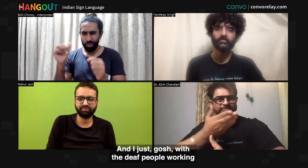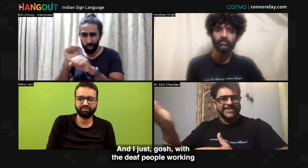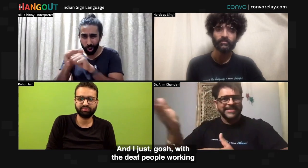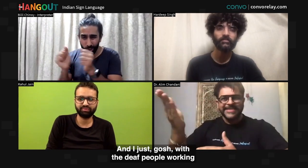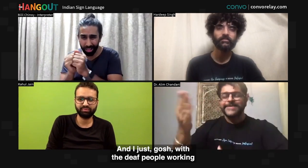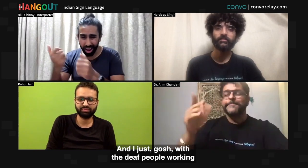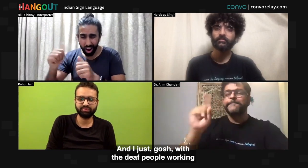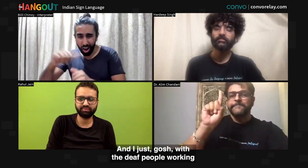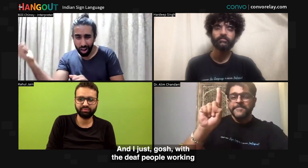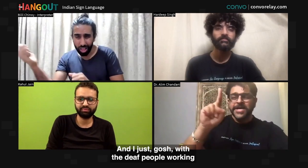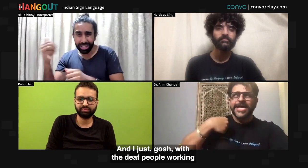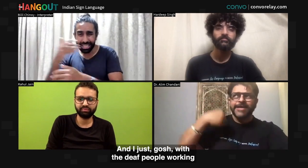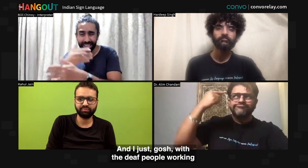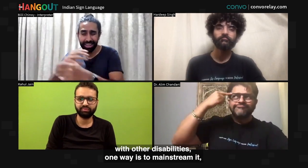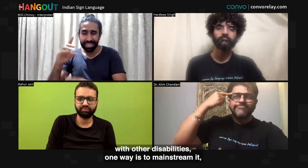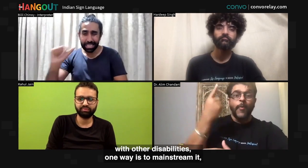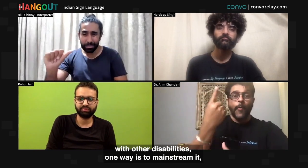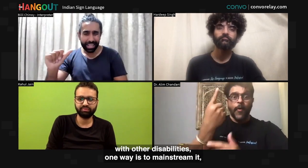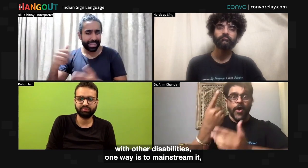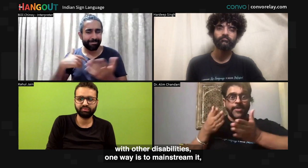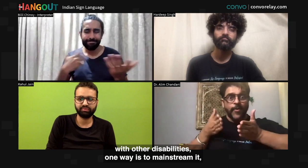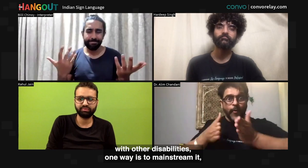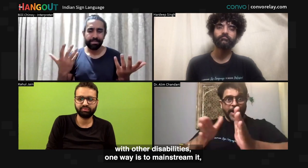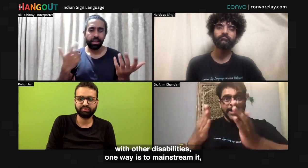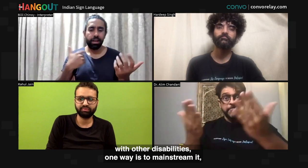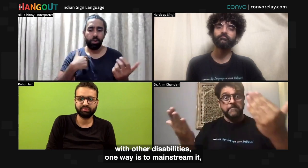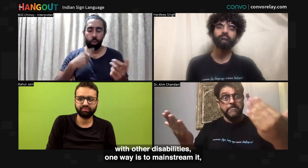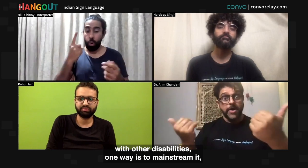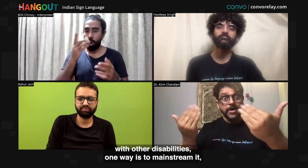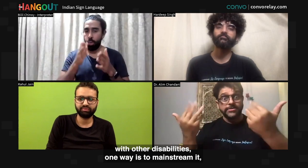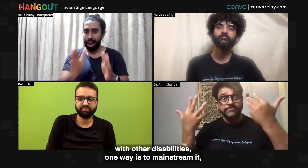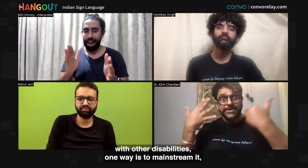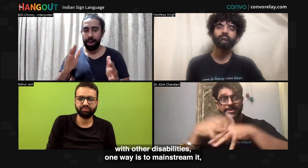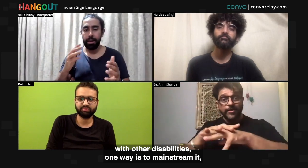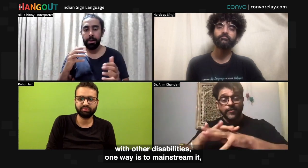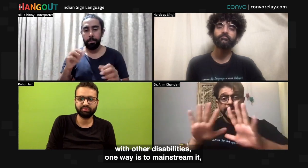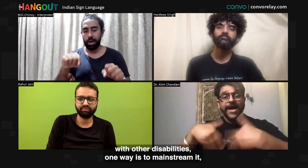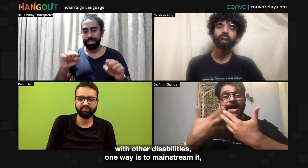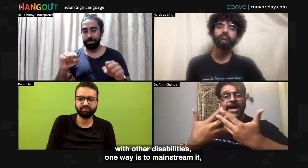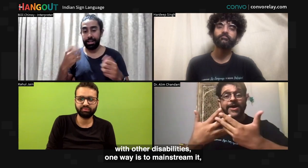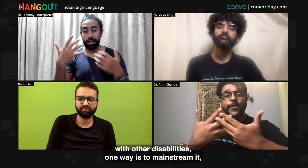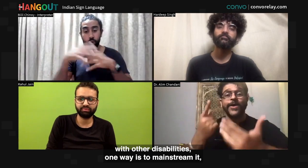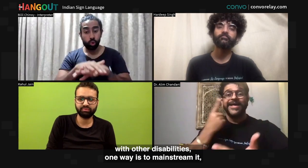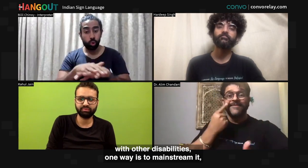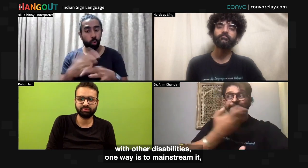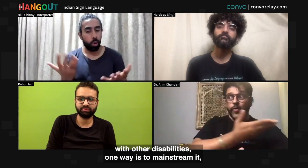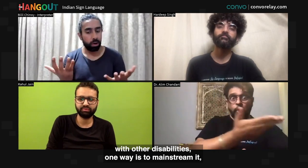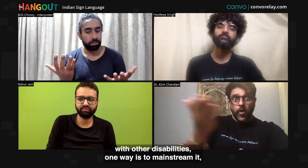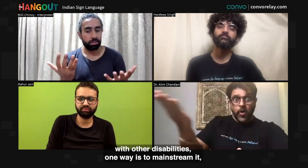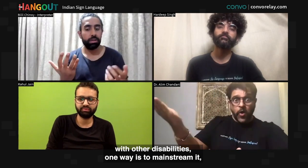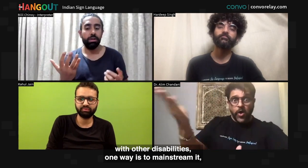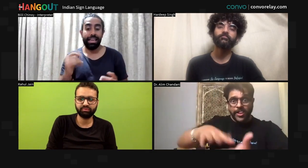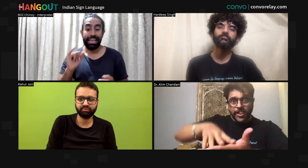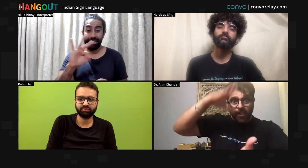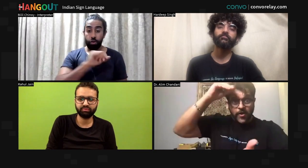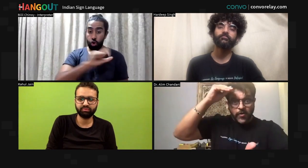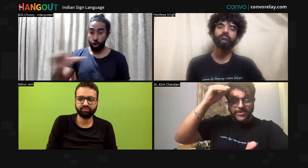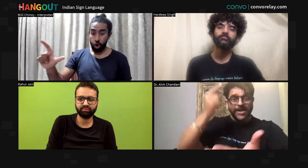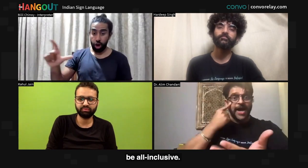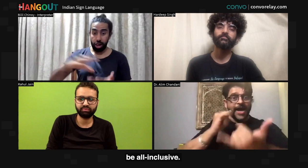people working with, uh, other disabilities, uh, one, one way is to, to mainstream it, be